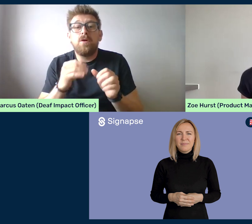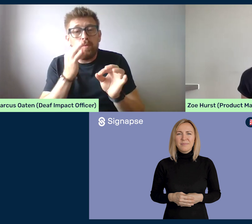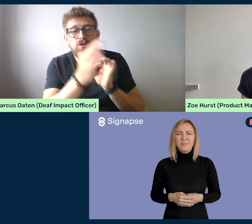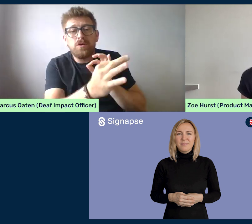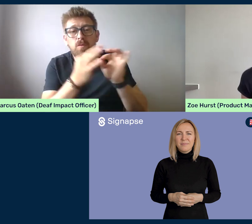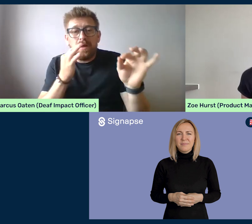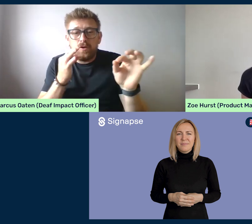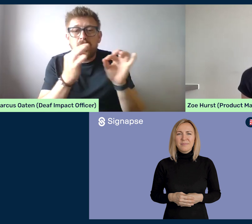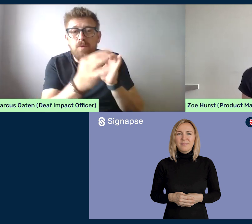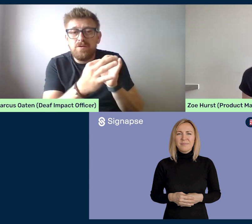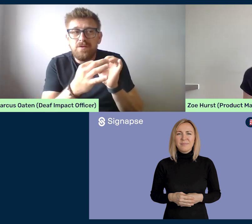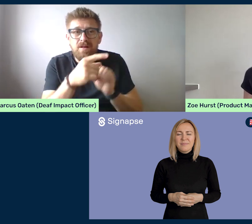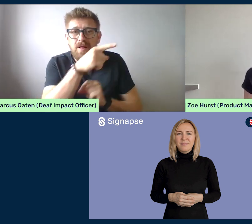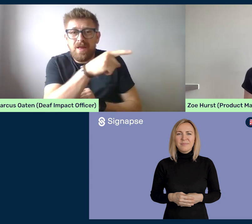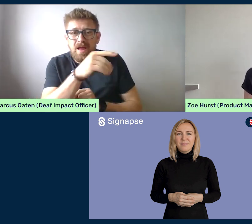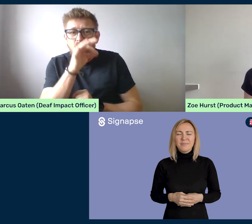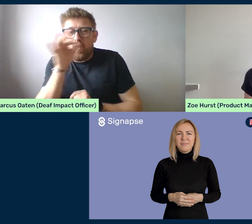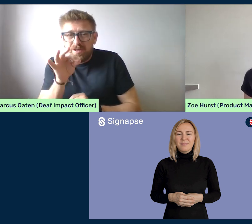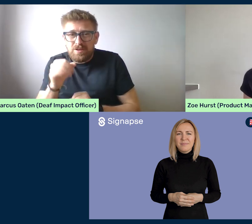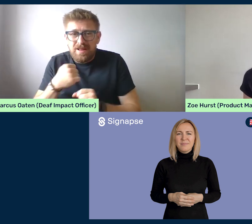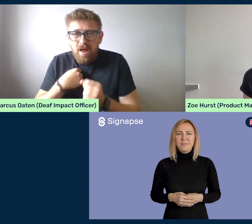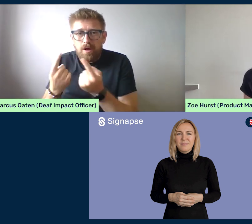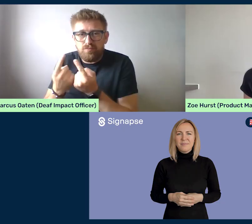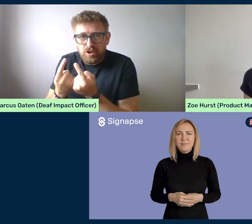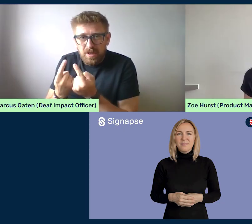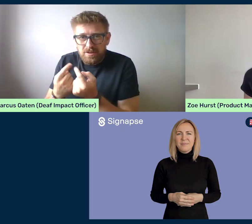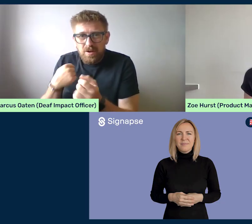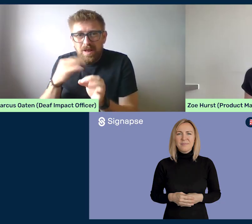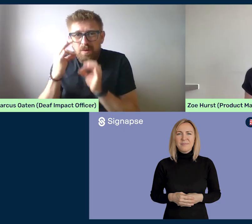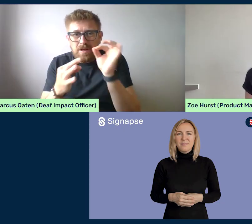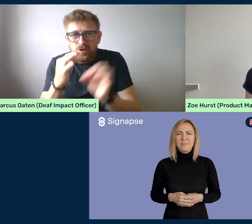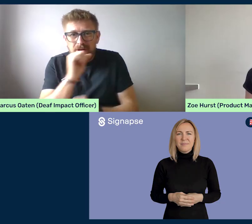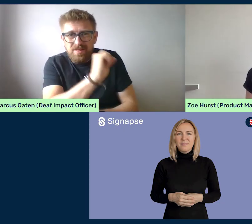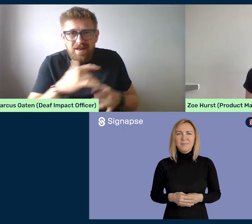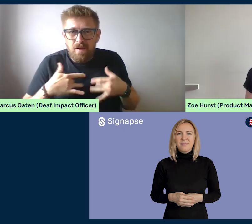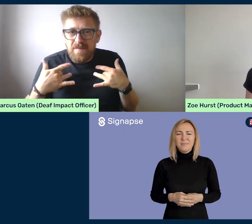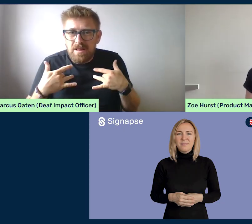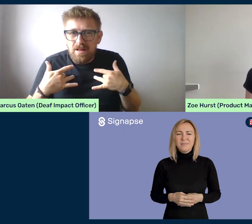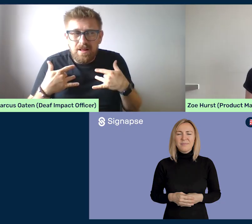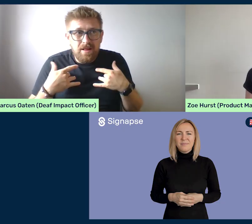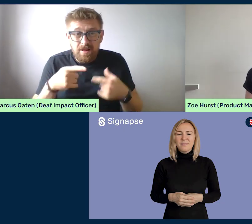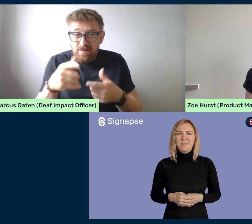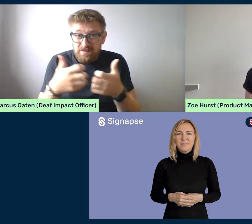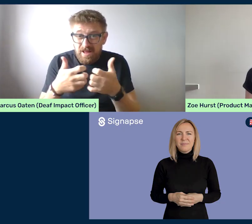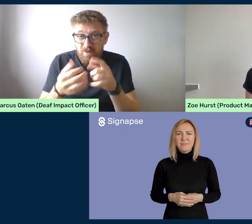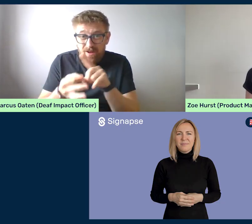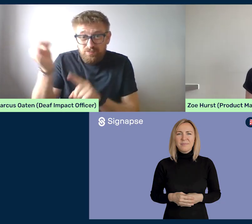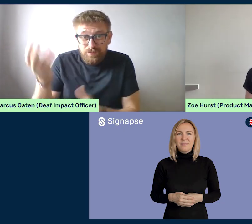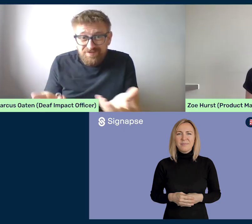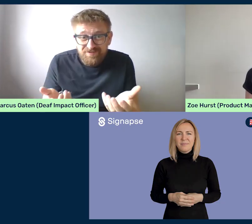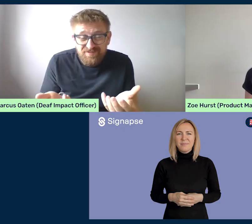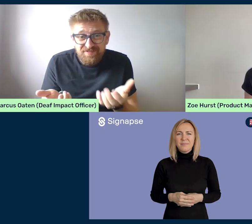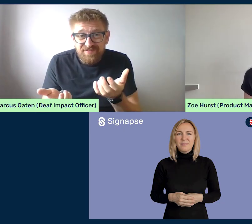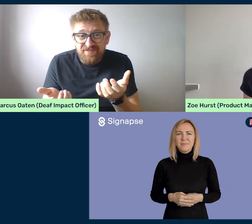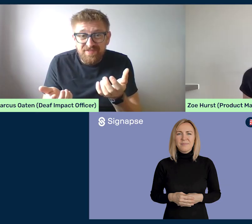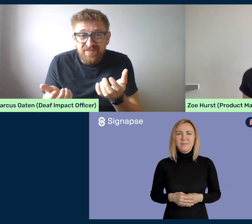Which elements are best? It's Mm, just that continual back and forth in terms of they question our product